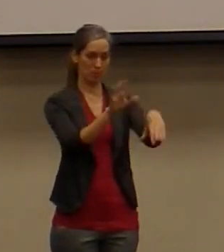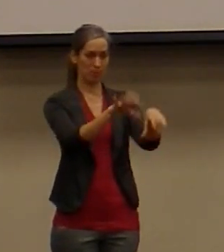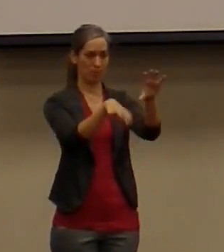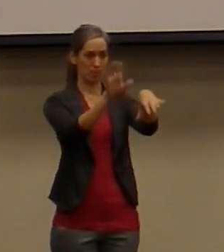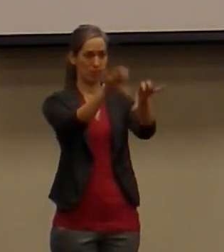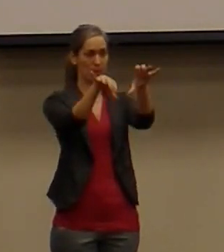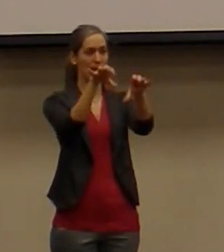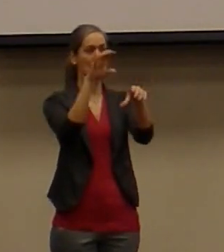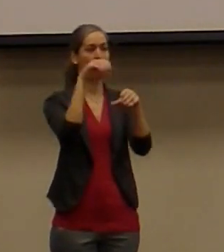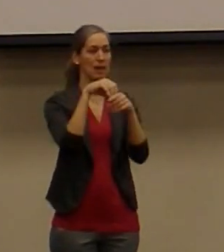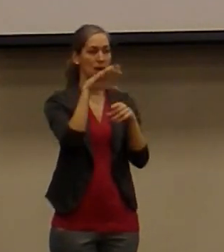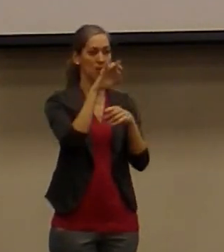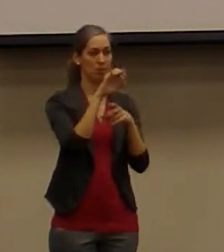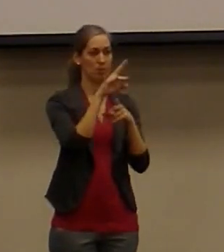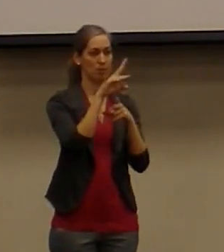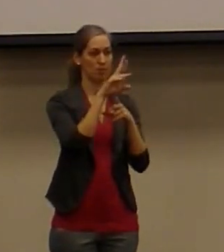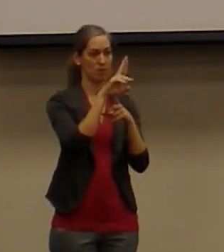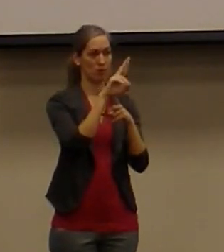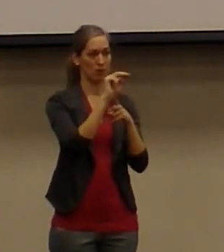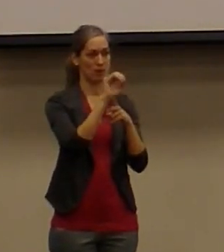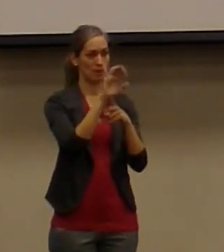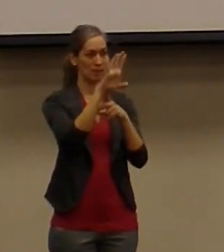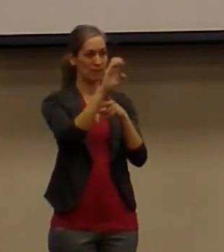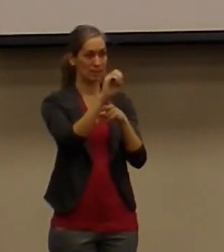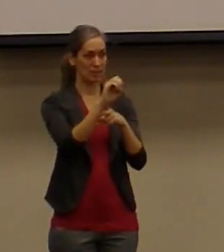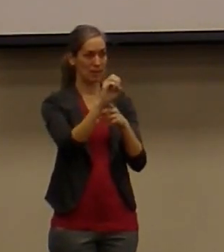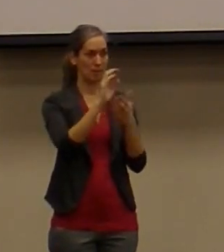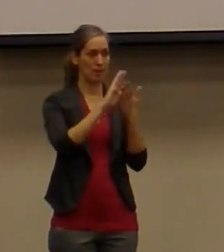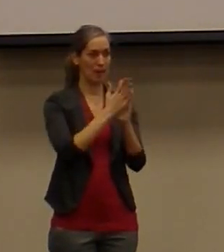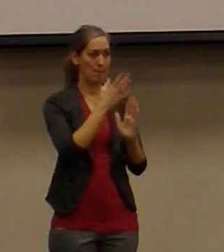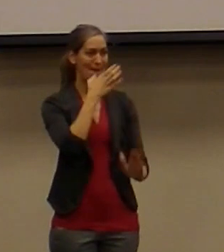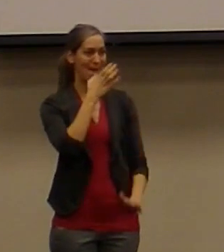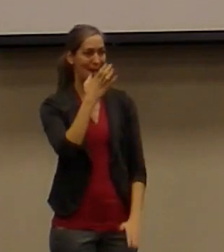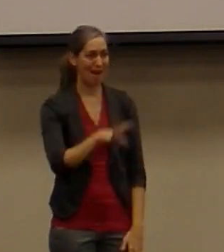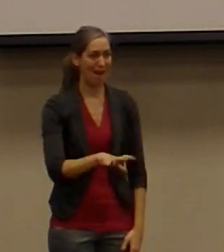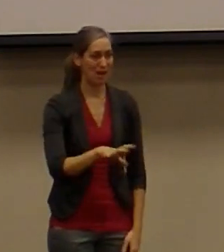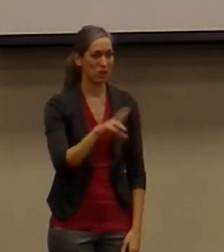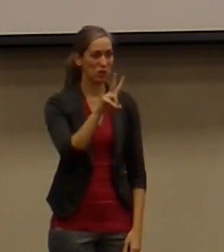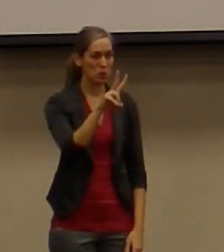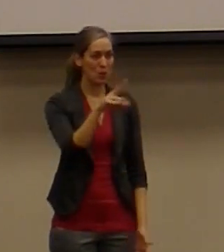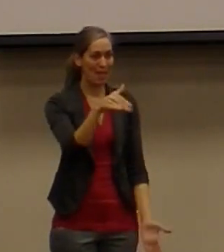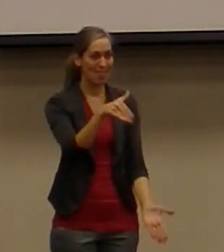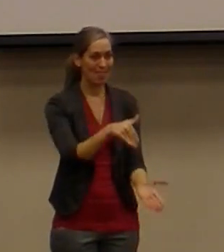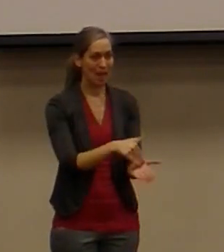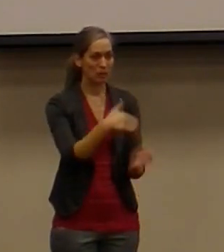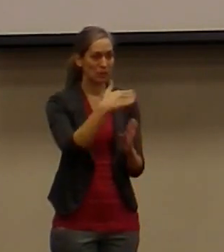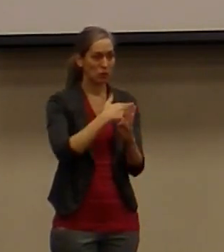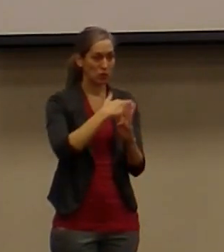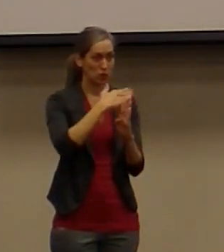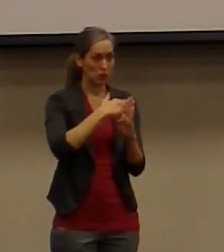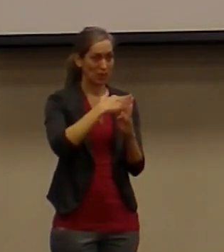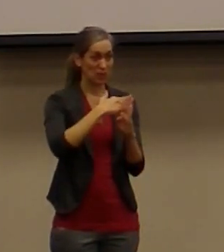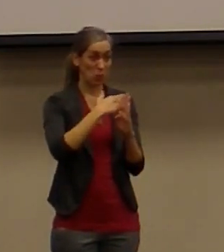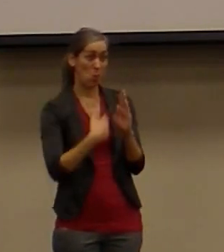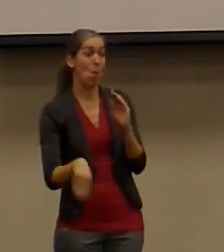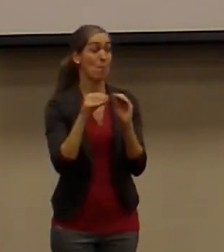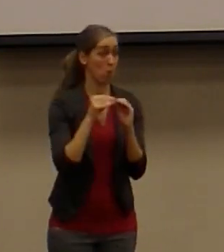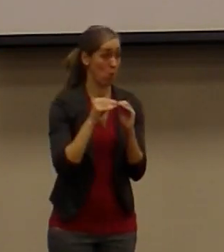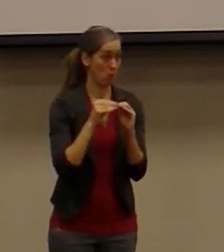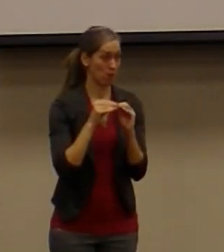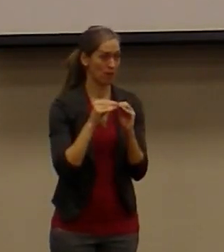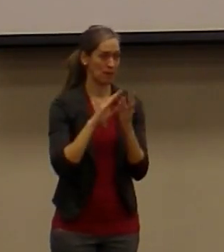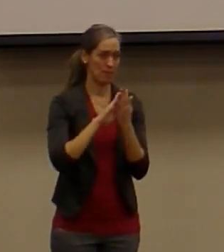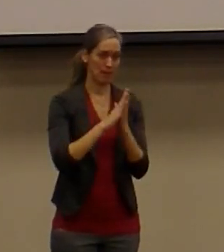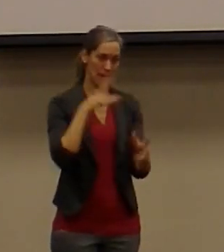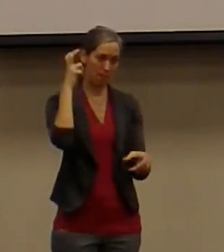heated up to 2,000 degrees Fahrenheit or more, until they were as hard almost as what we would say concrete